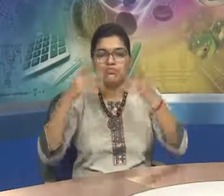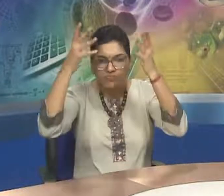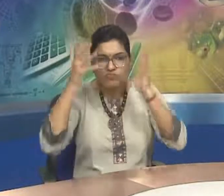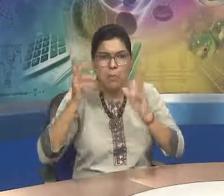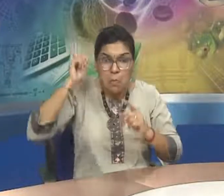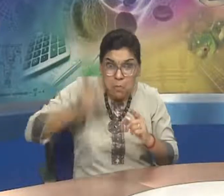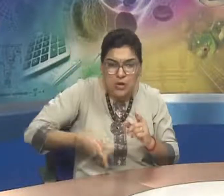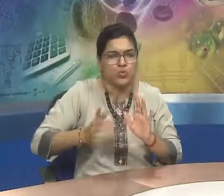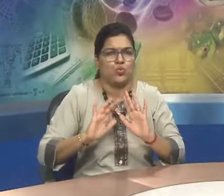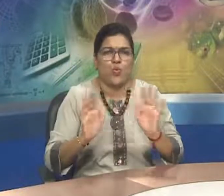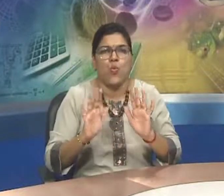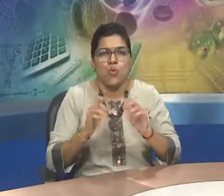for